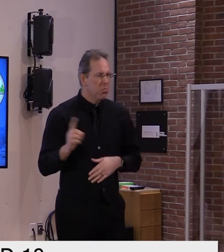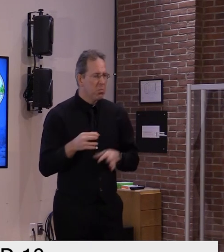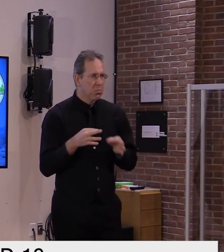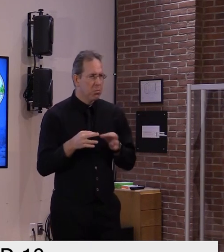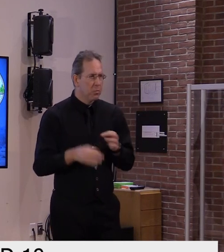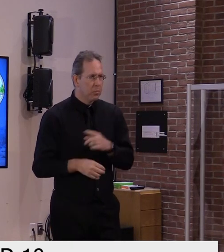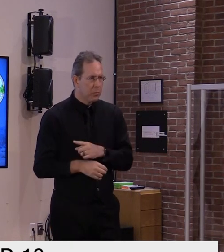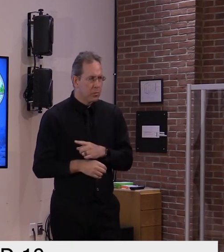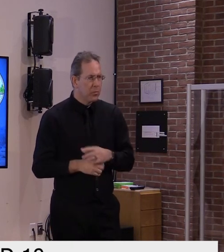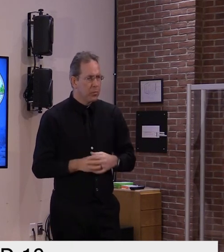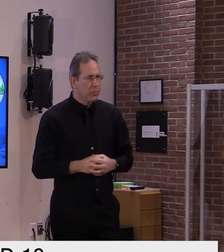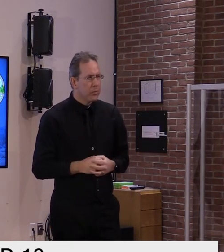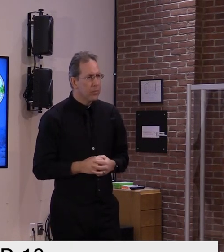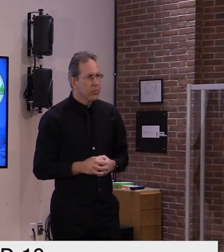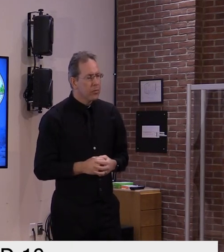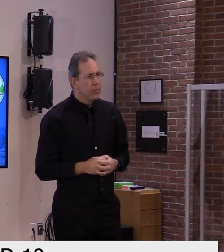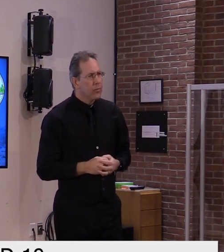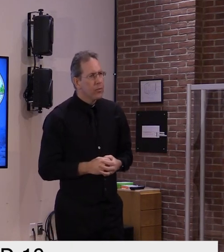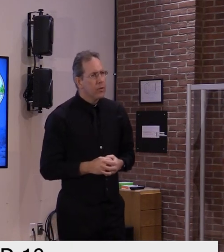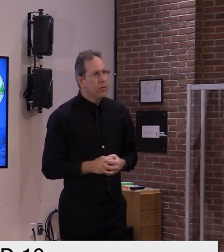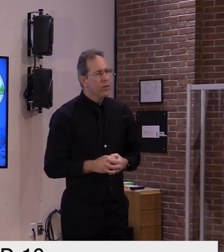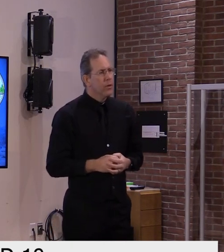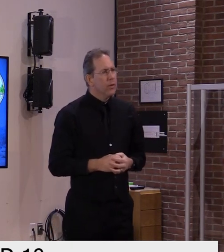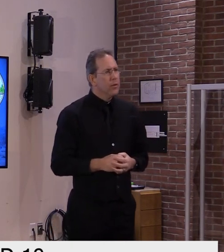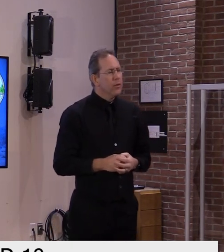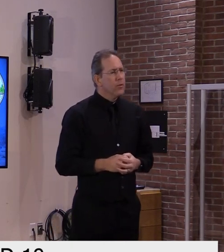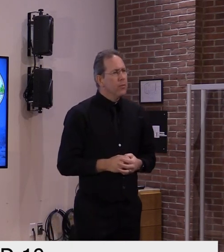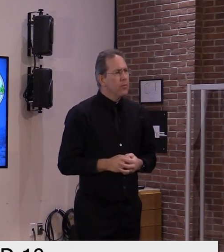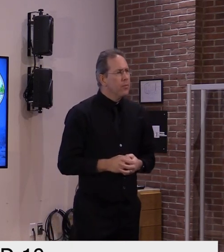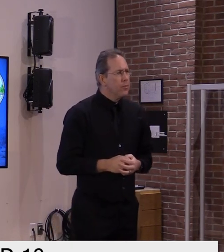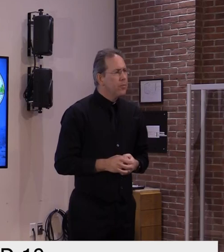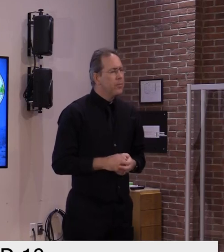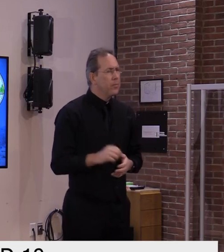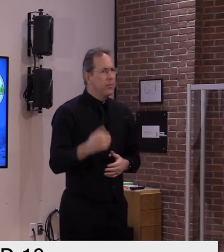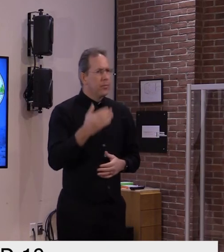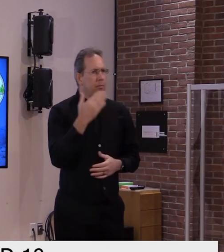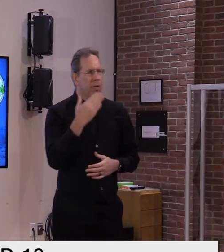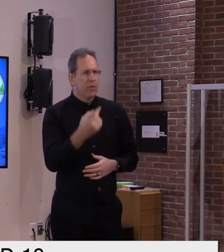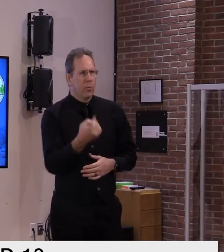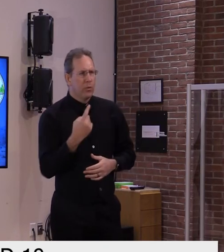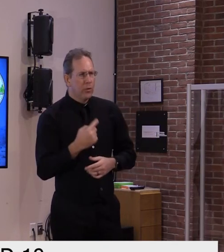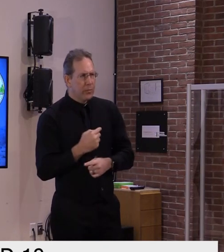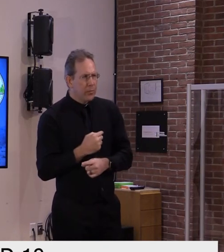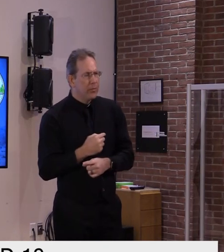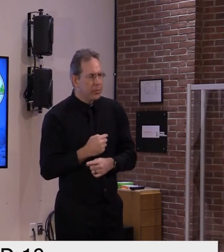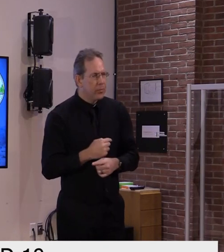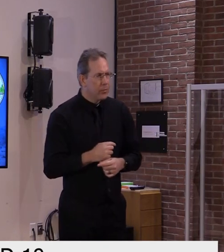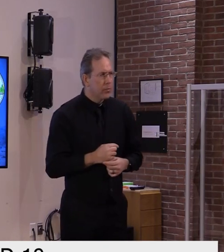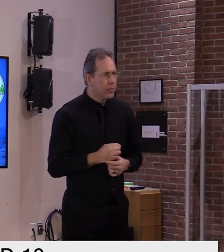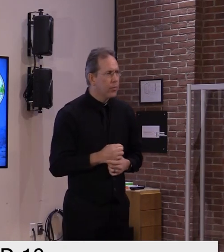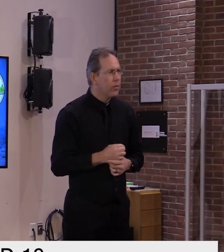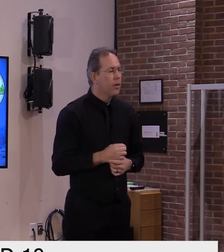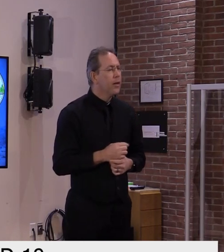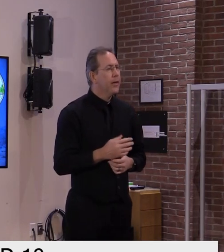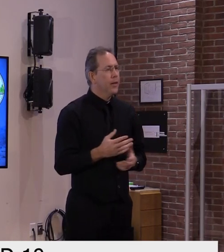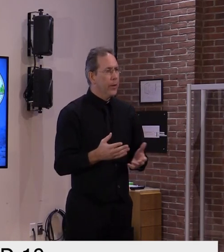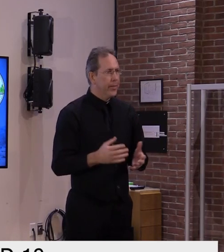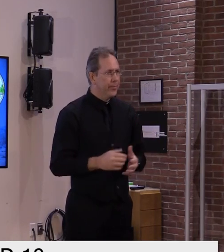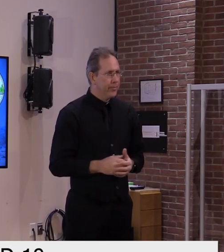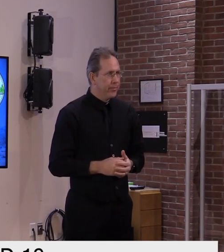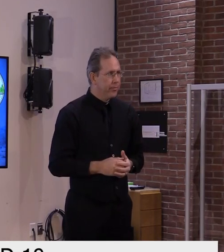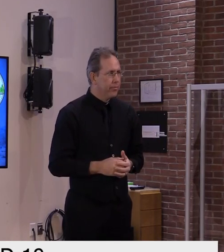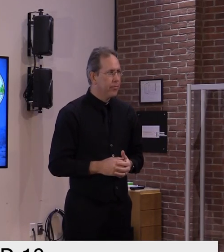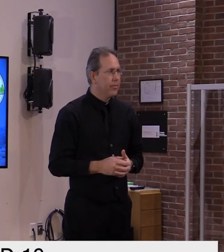Thanks for the question. I think all you have to do, assuming nothing like last Wednesday